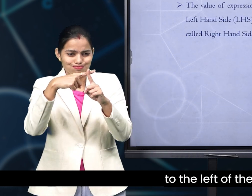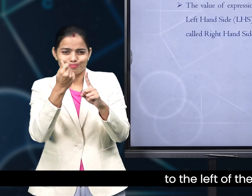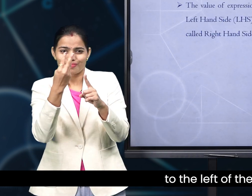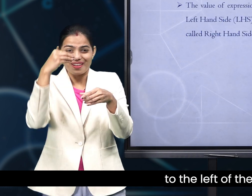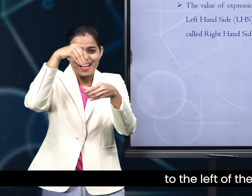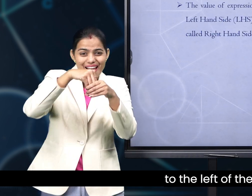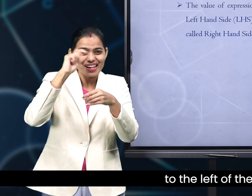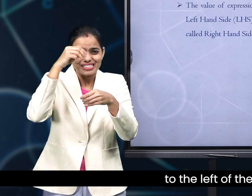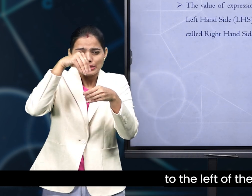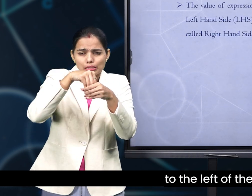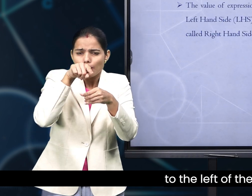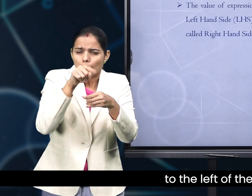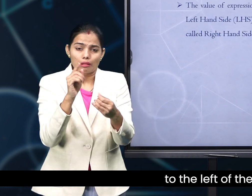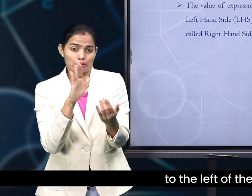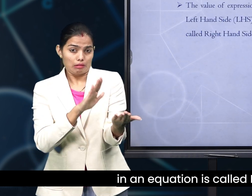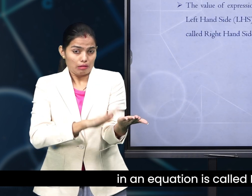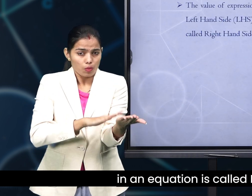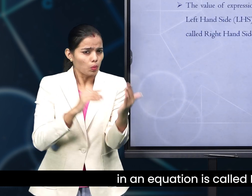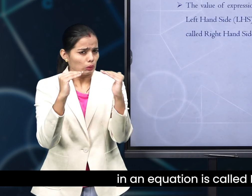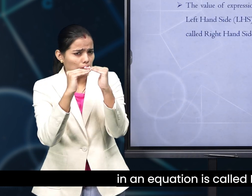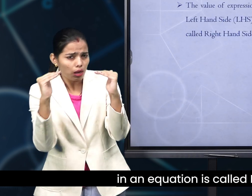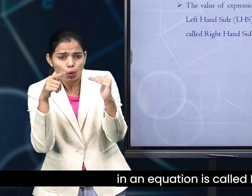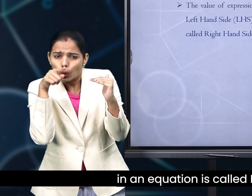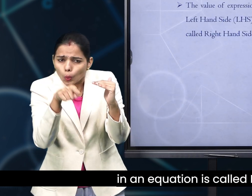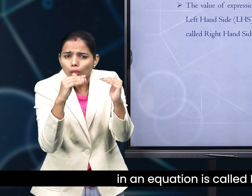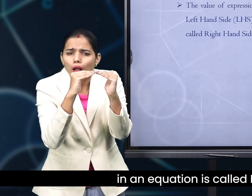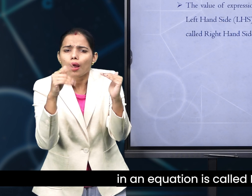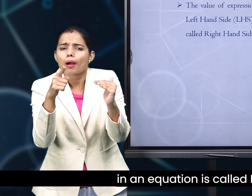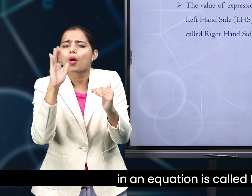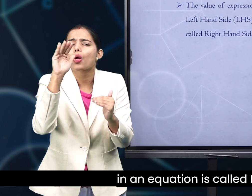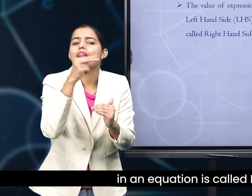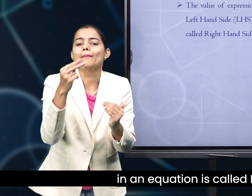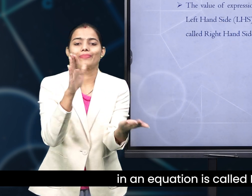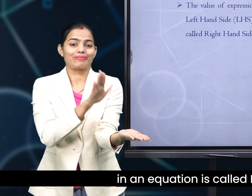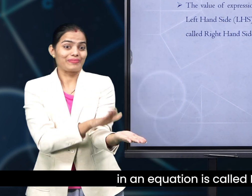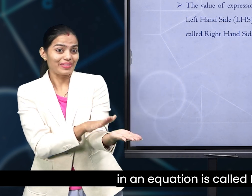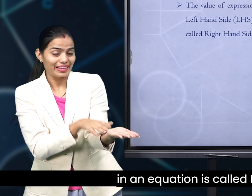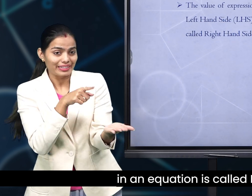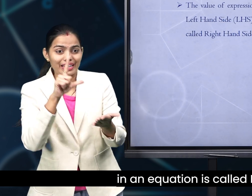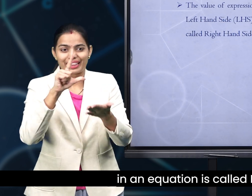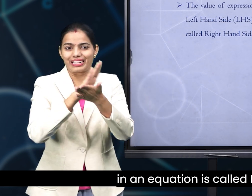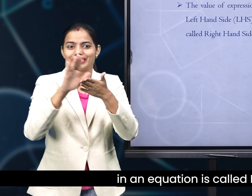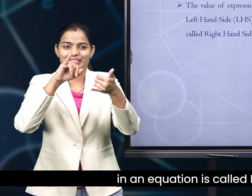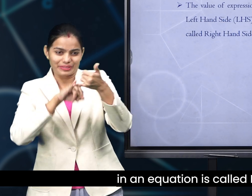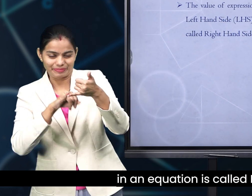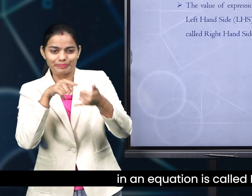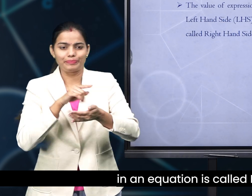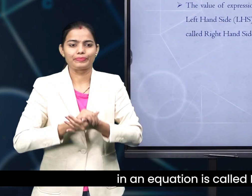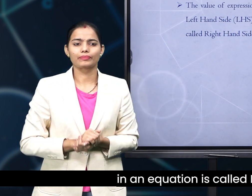the left of the equal sign in an equation is called left-hand side, LHS.